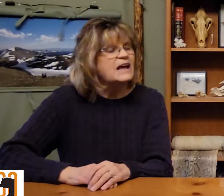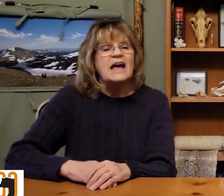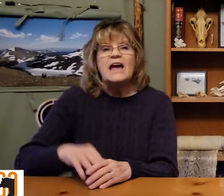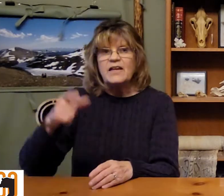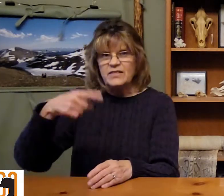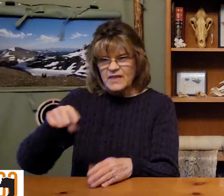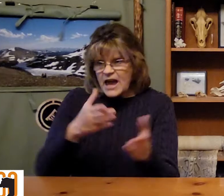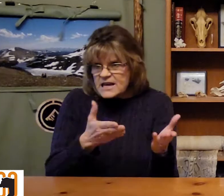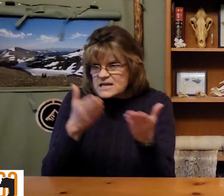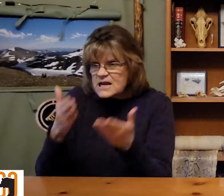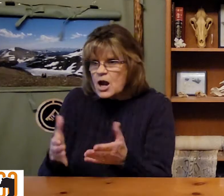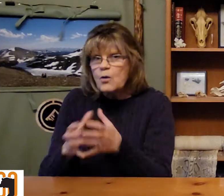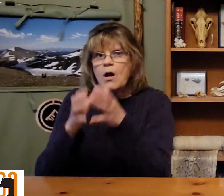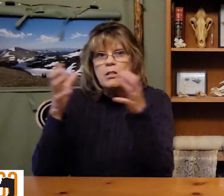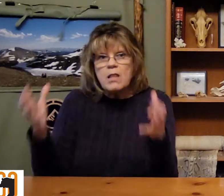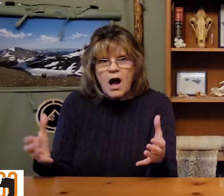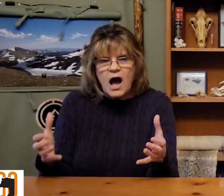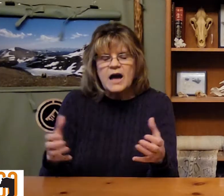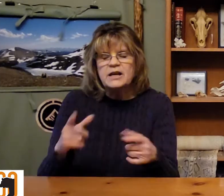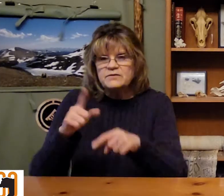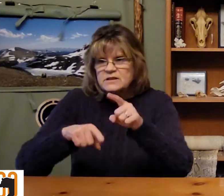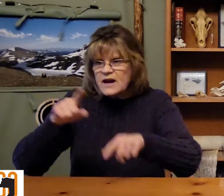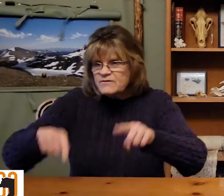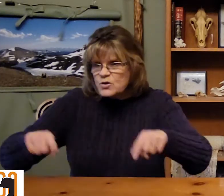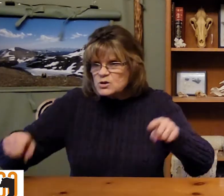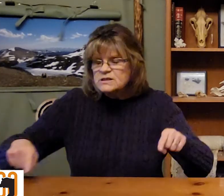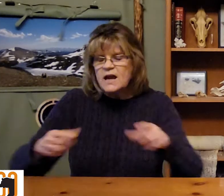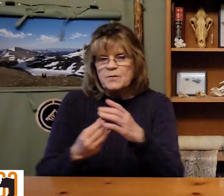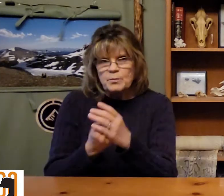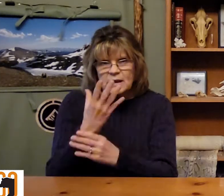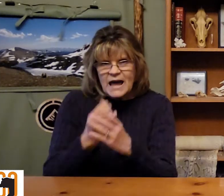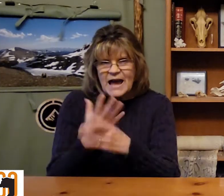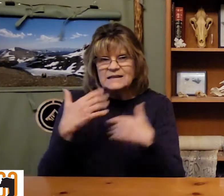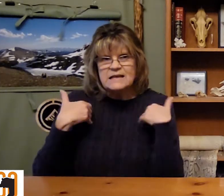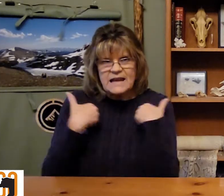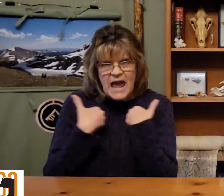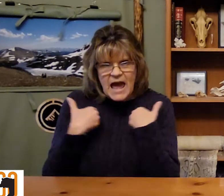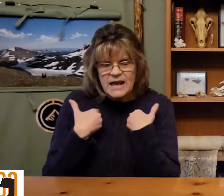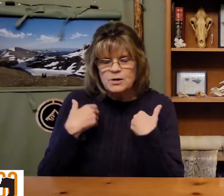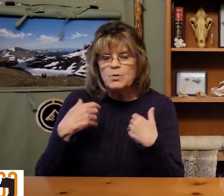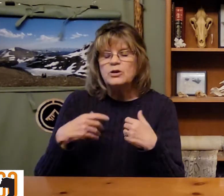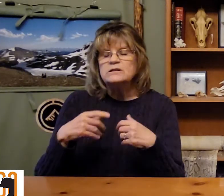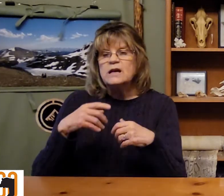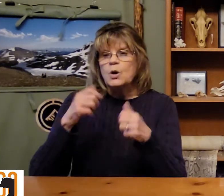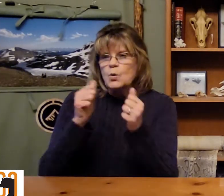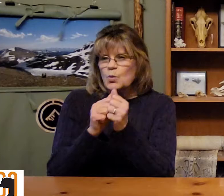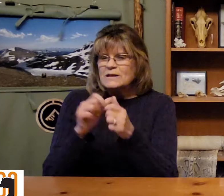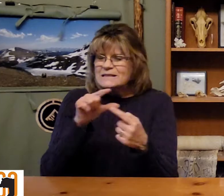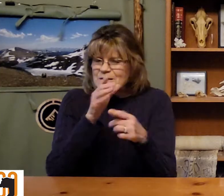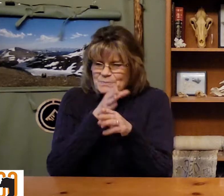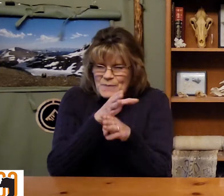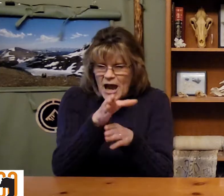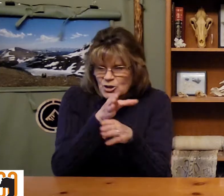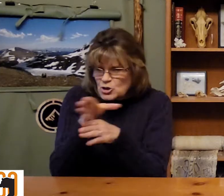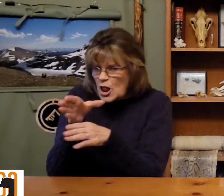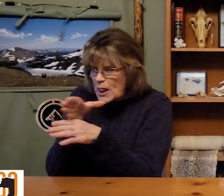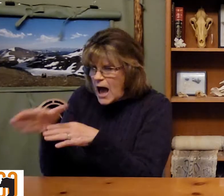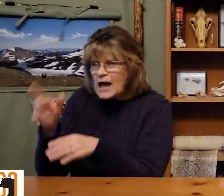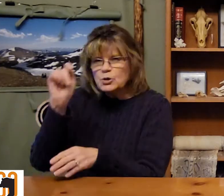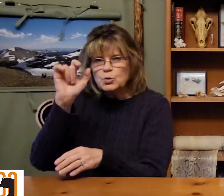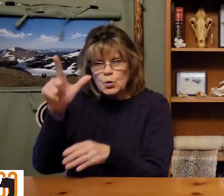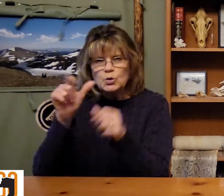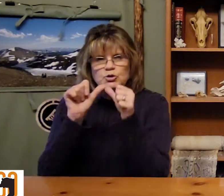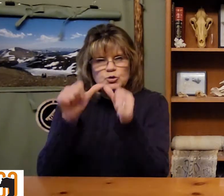They carry an incredible amount of diversity of plant and animal species with extremely specialized tools for